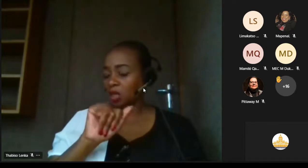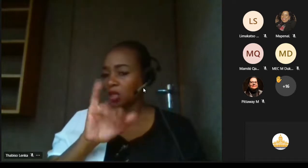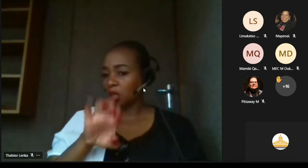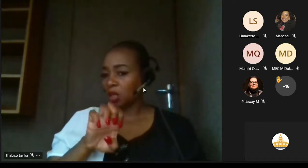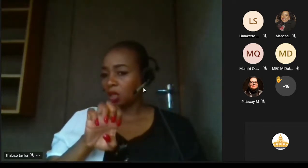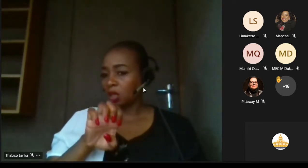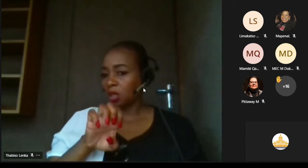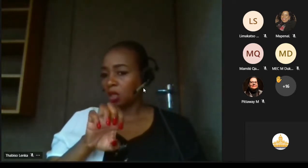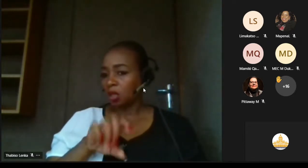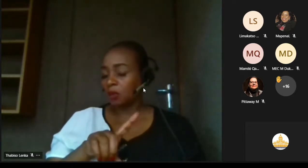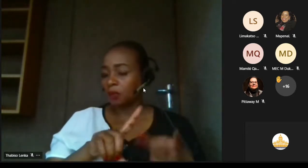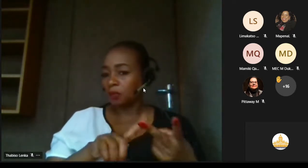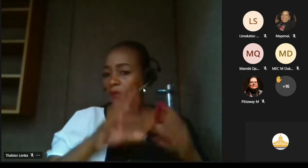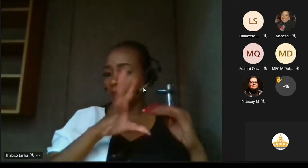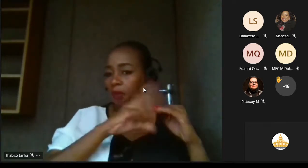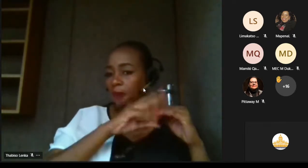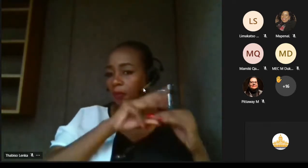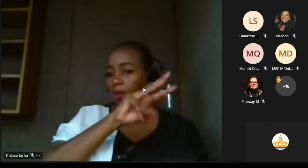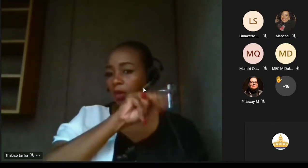Honourable Msimang.